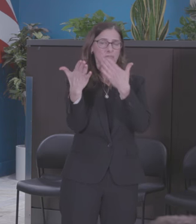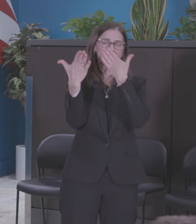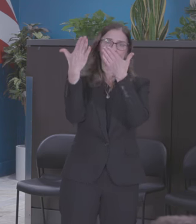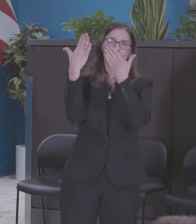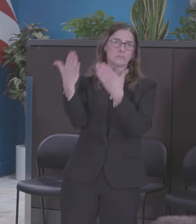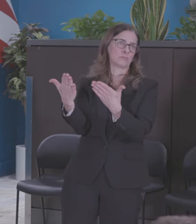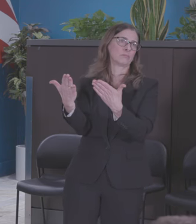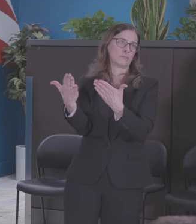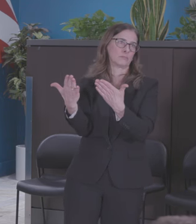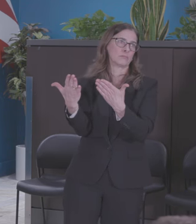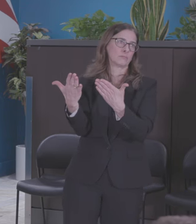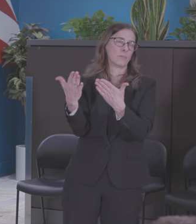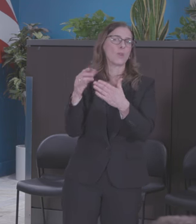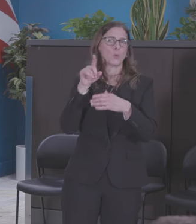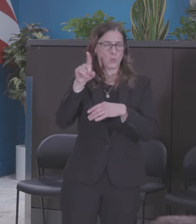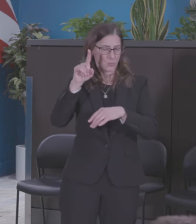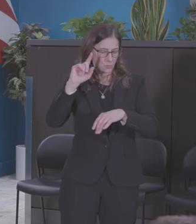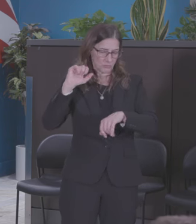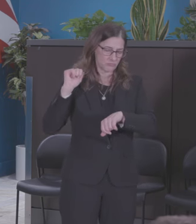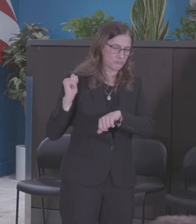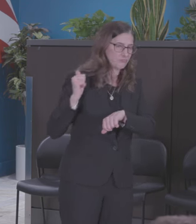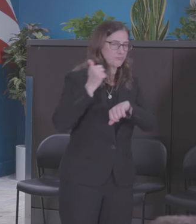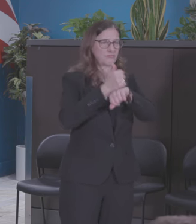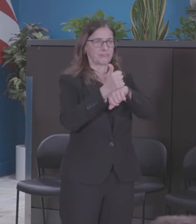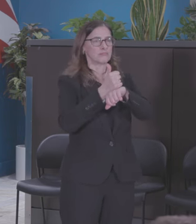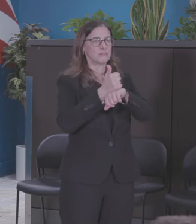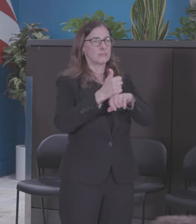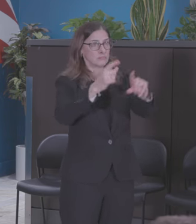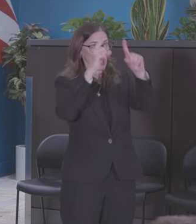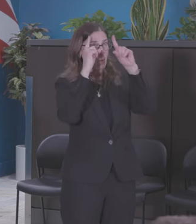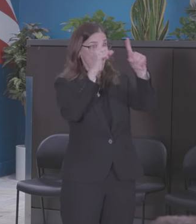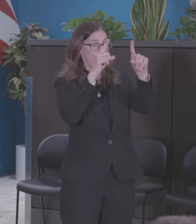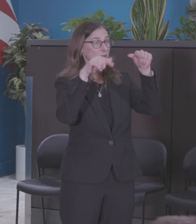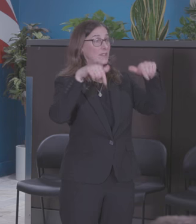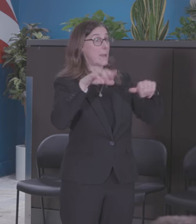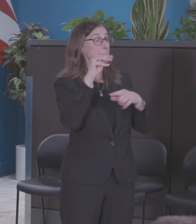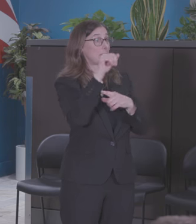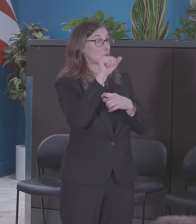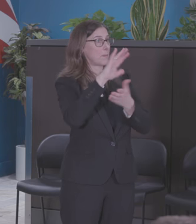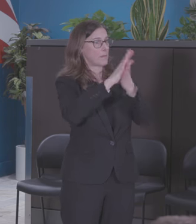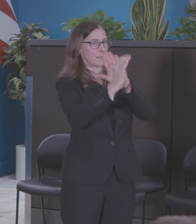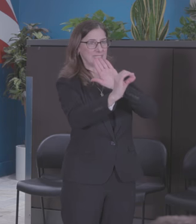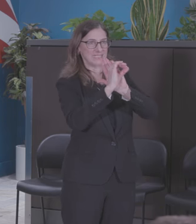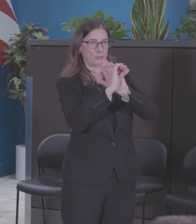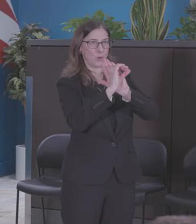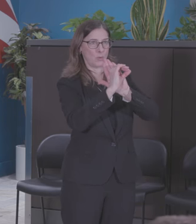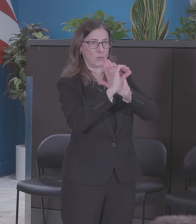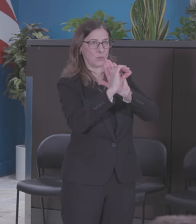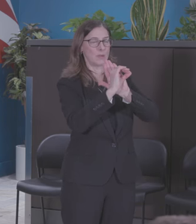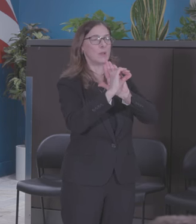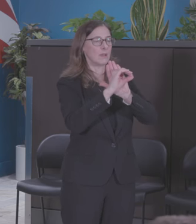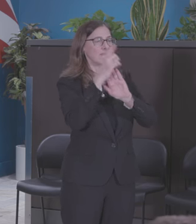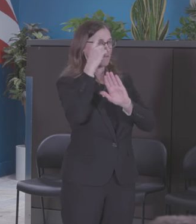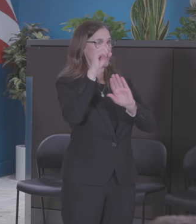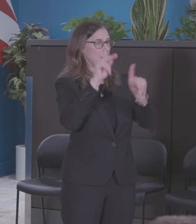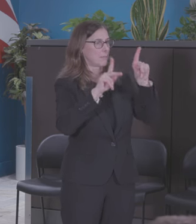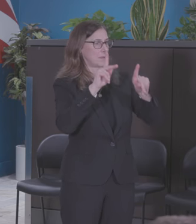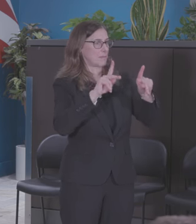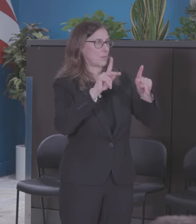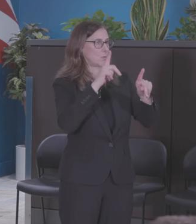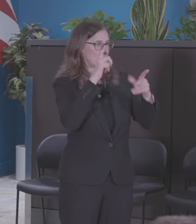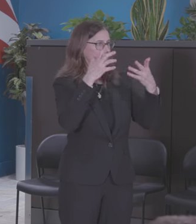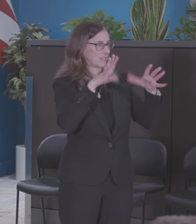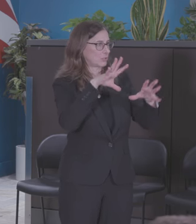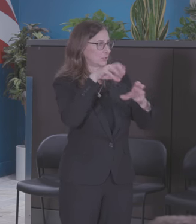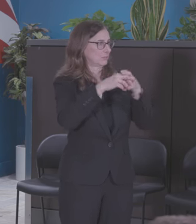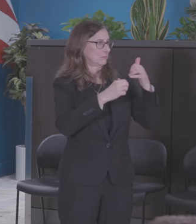that Massachusetts is able to achieve functional zero in homelessness among veterans. The staff